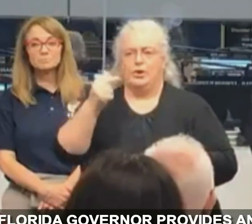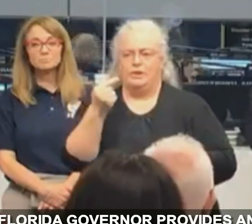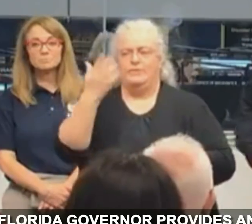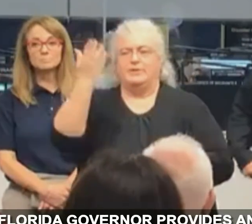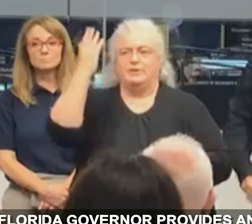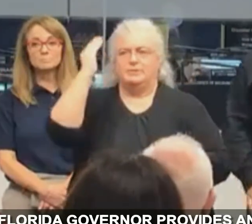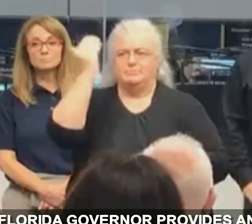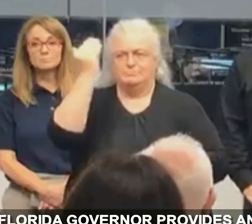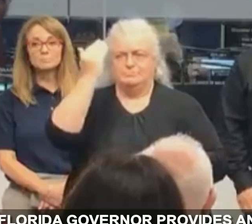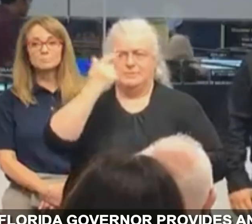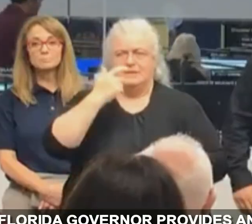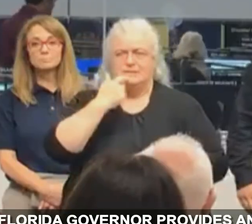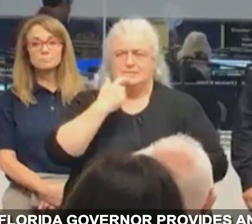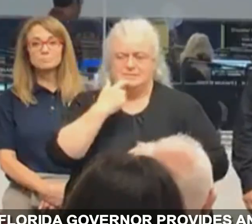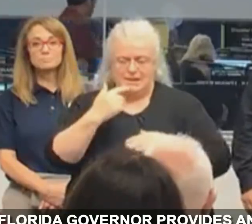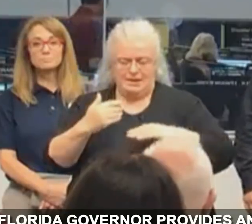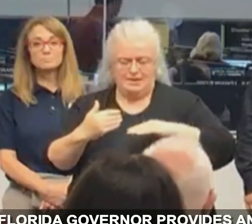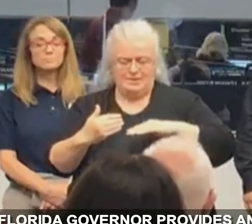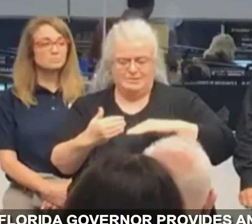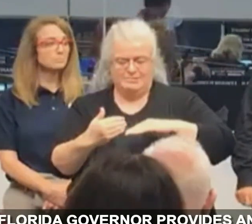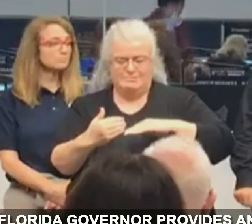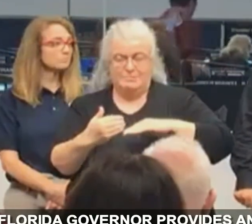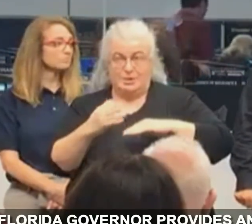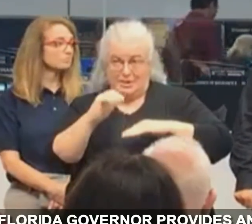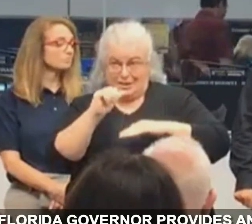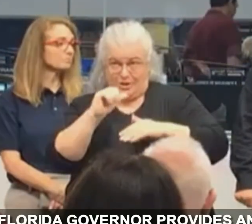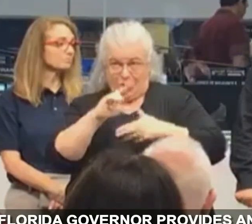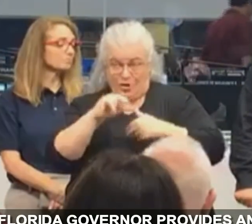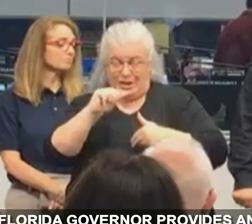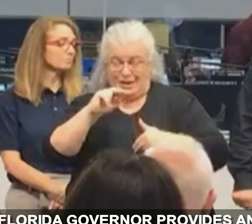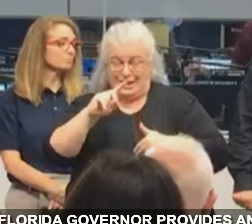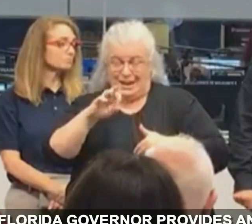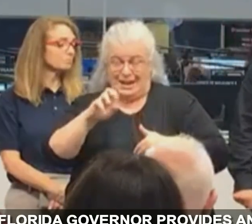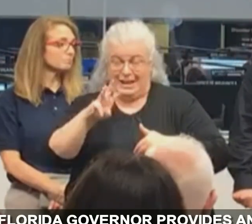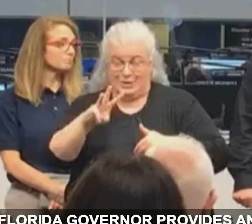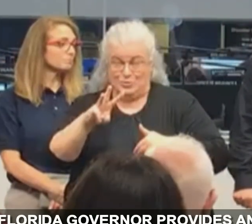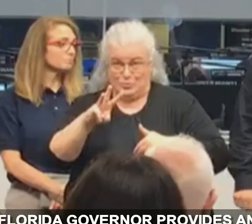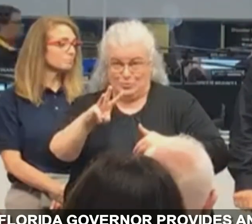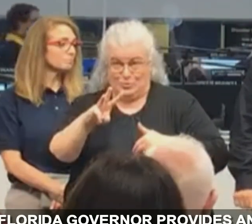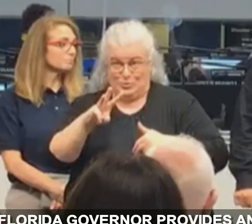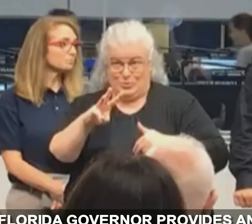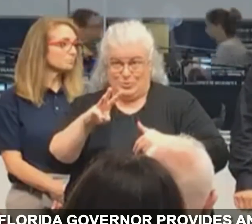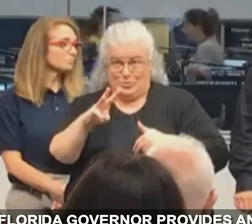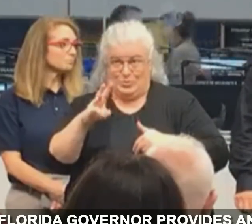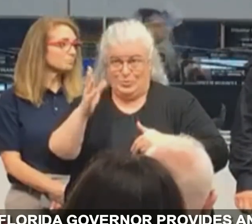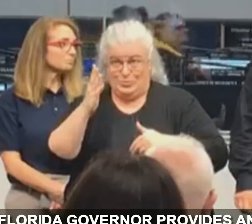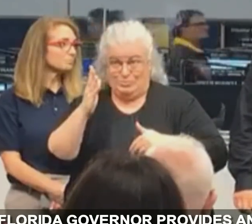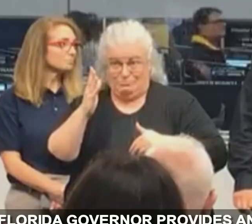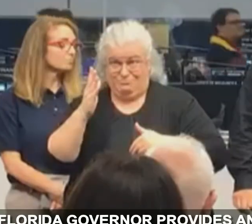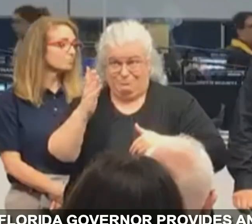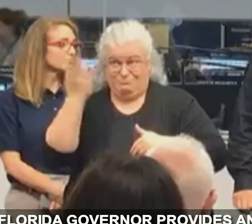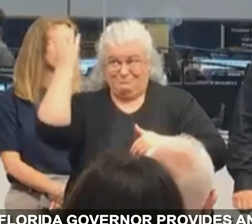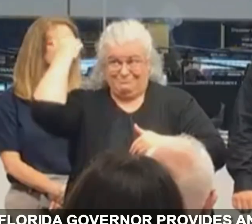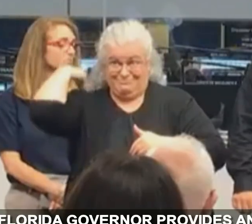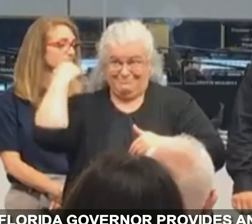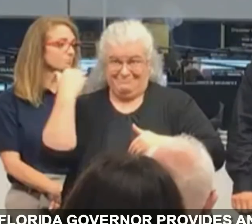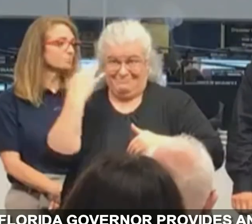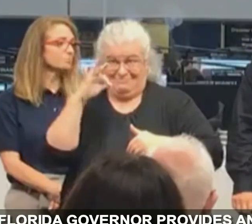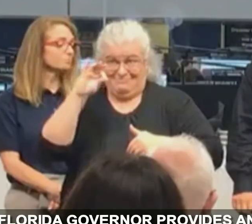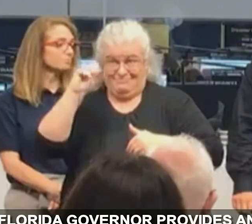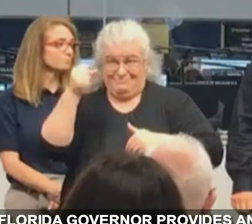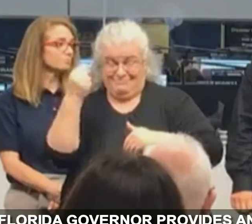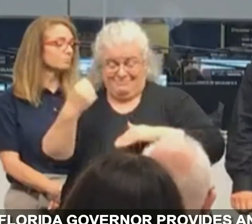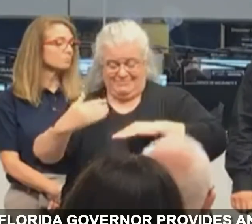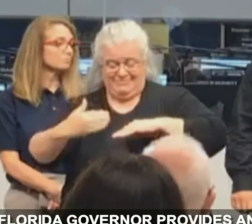to make, but it didn't. Does that give you pause? Well, I think as the governor just outlined, right, I mean, people need to be